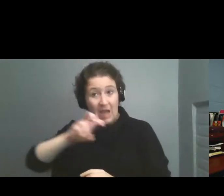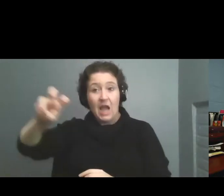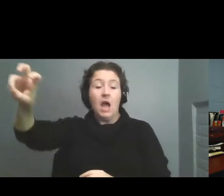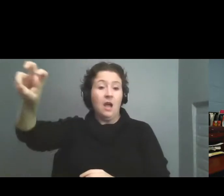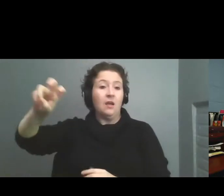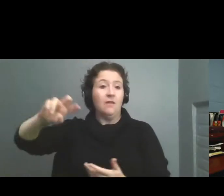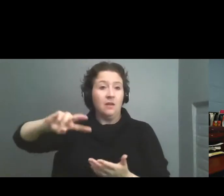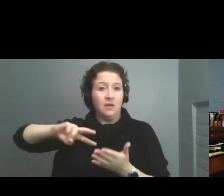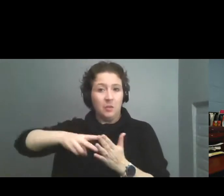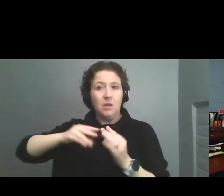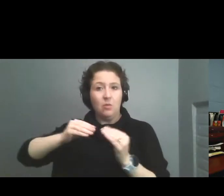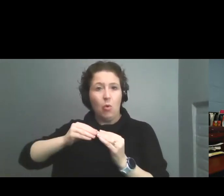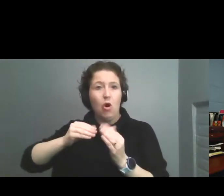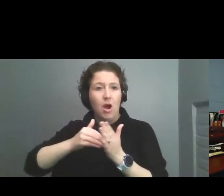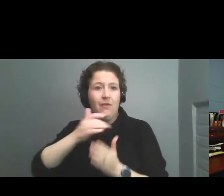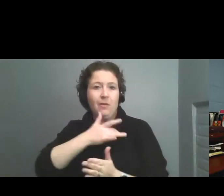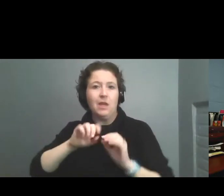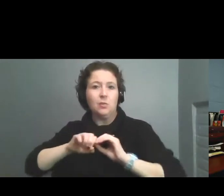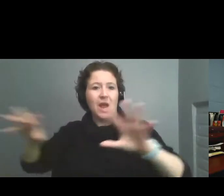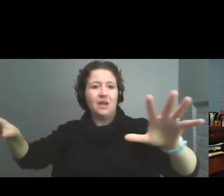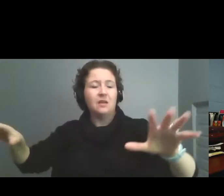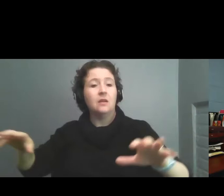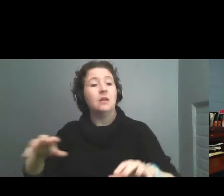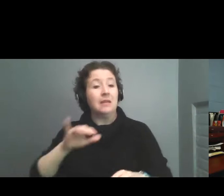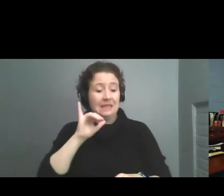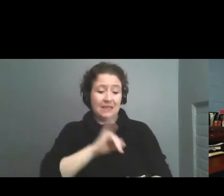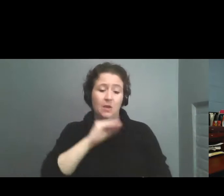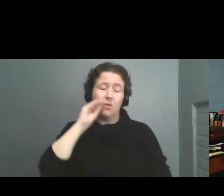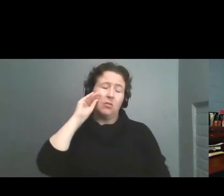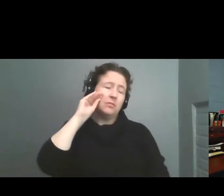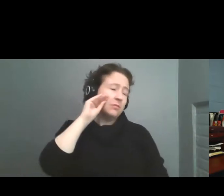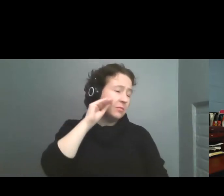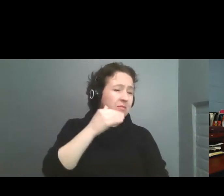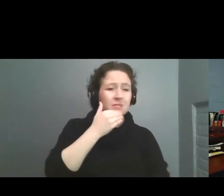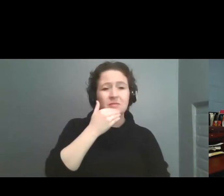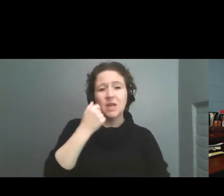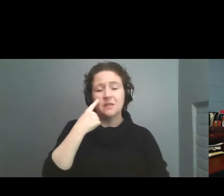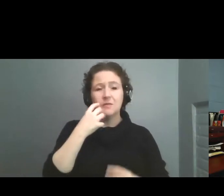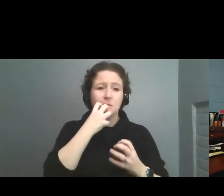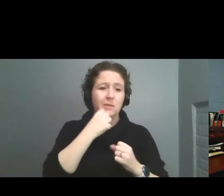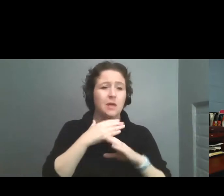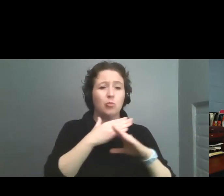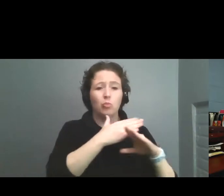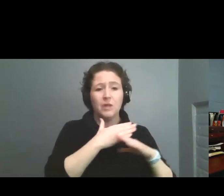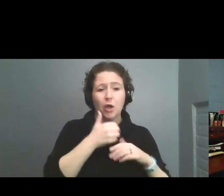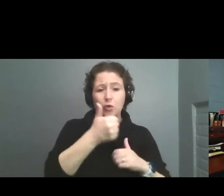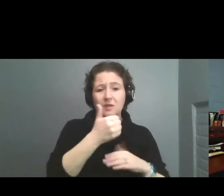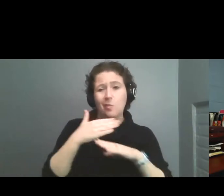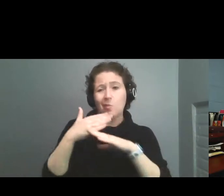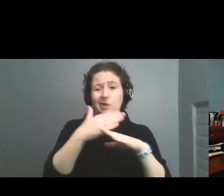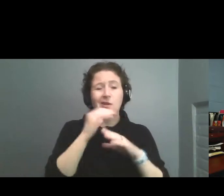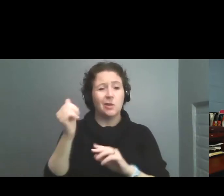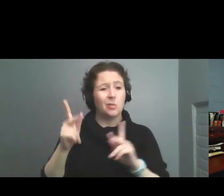getting or spreading COVID-19. Staying home is really the best way to protect yourself and others from